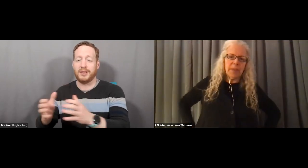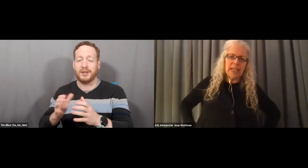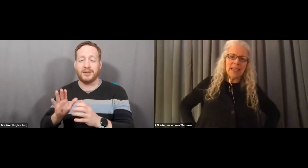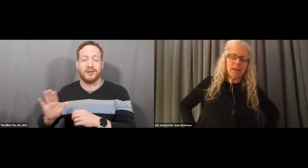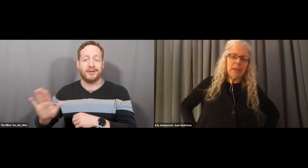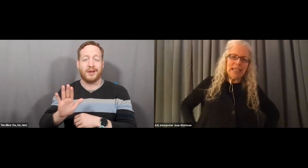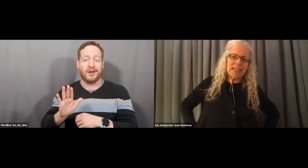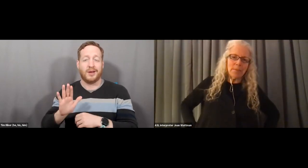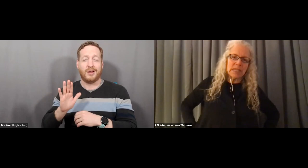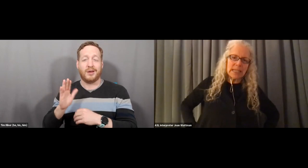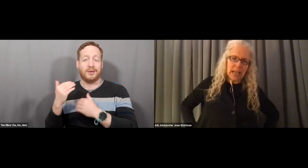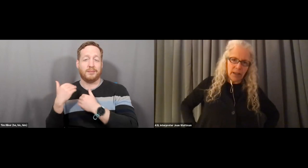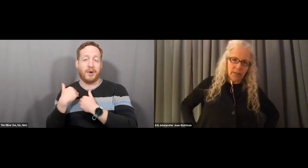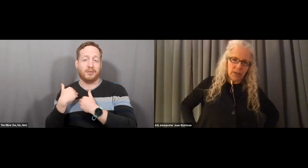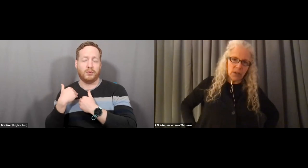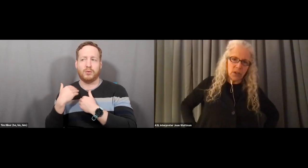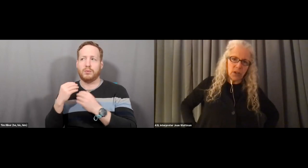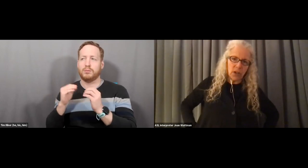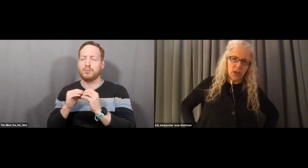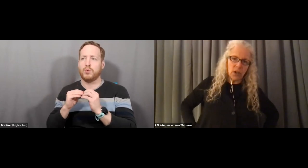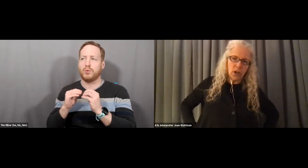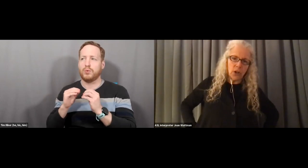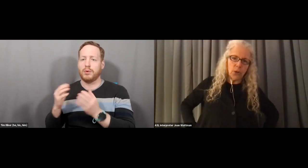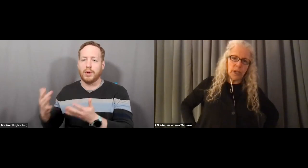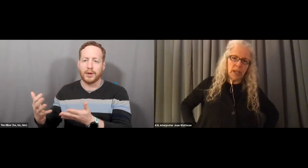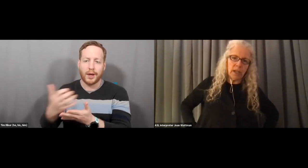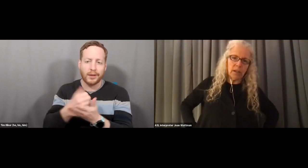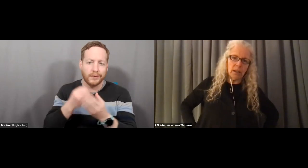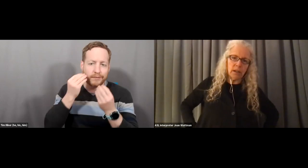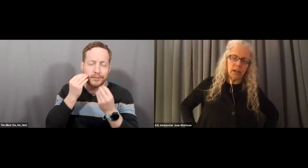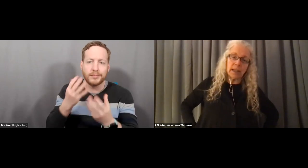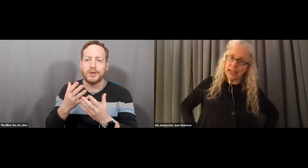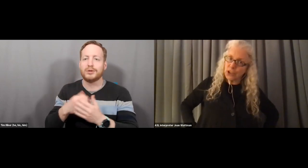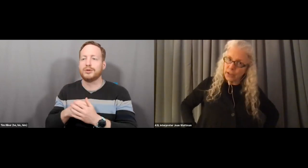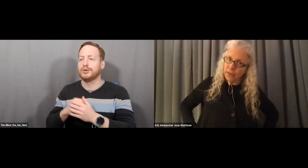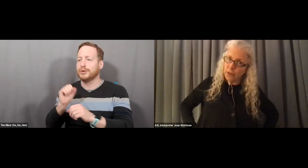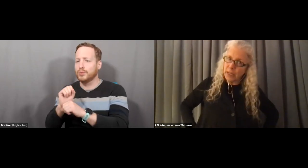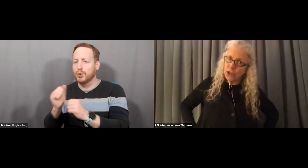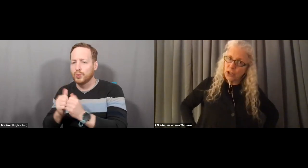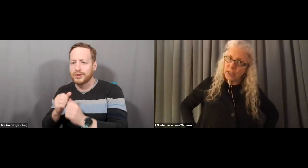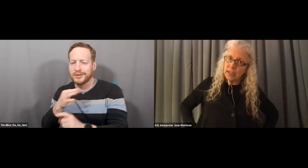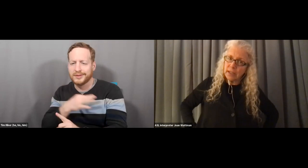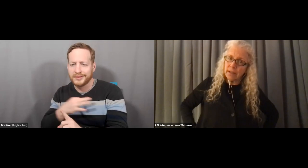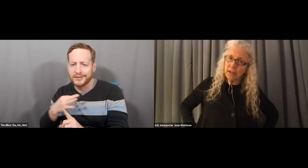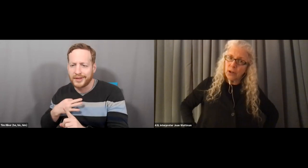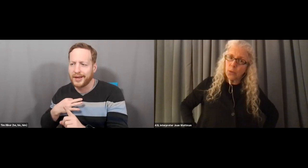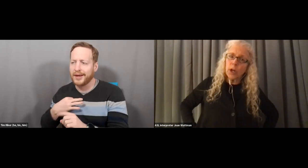thinking the committees themselves are doing collection of information, working